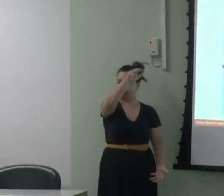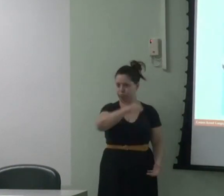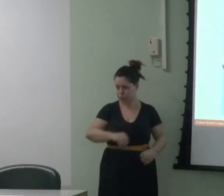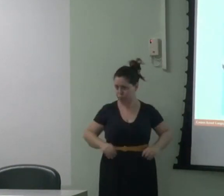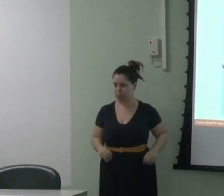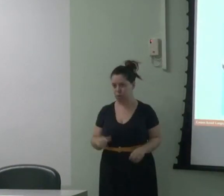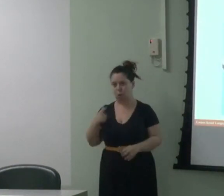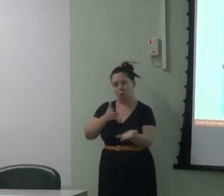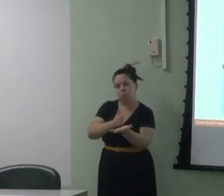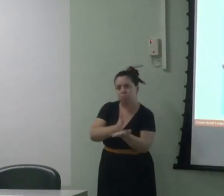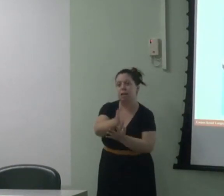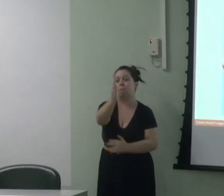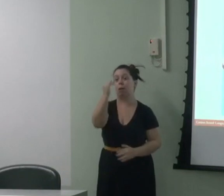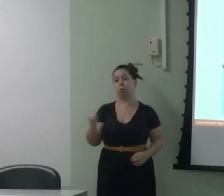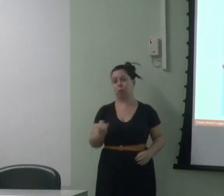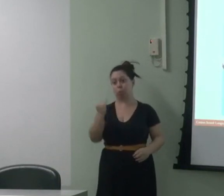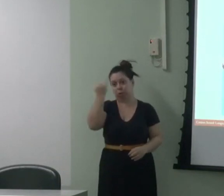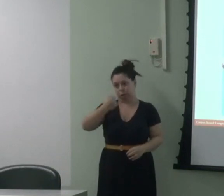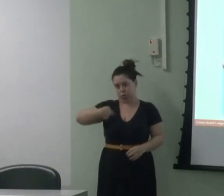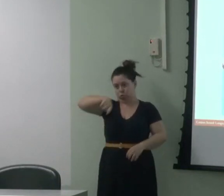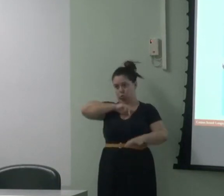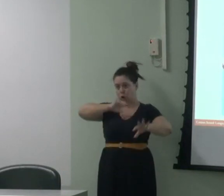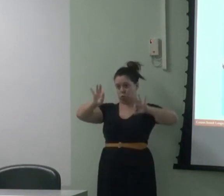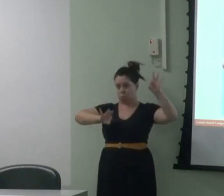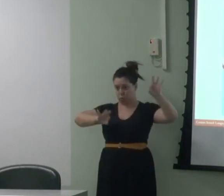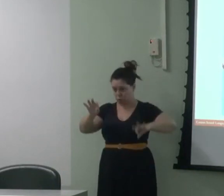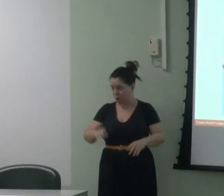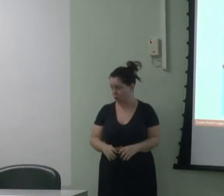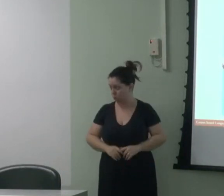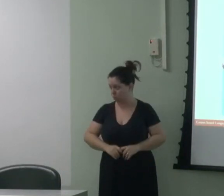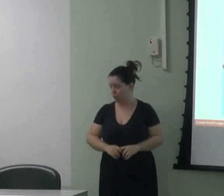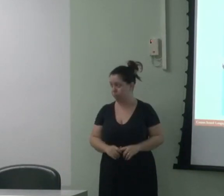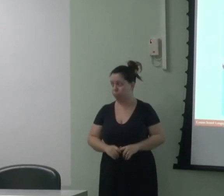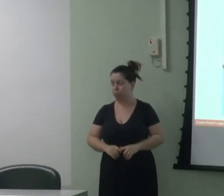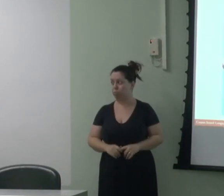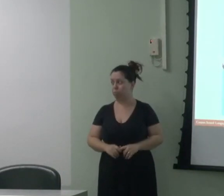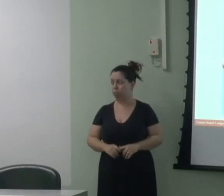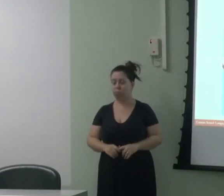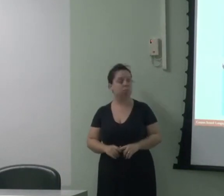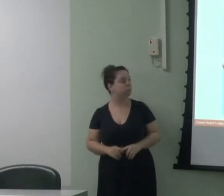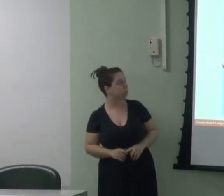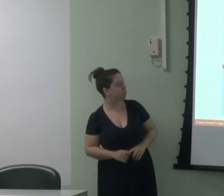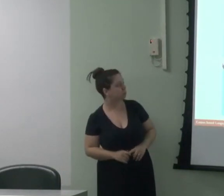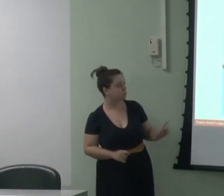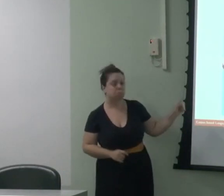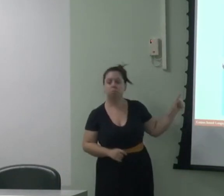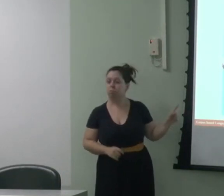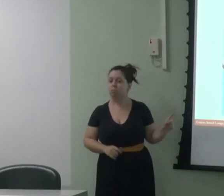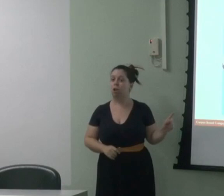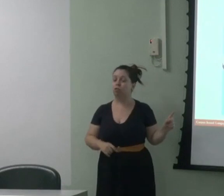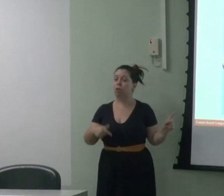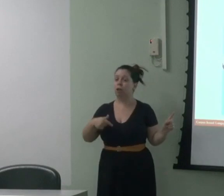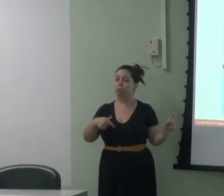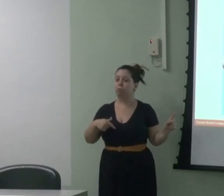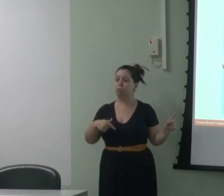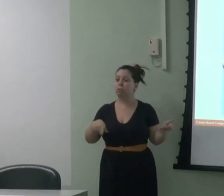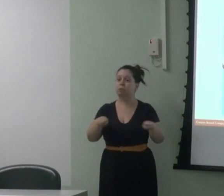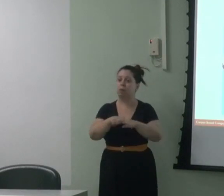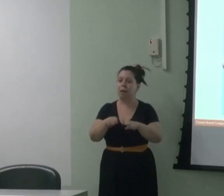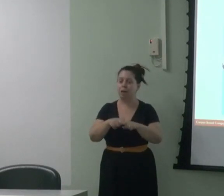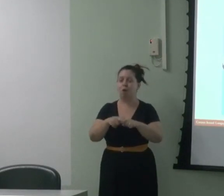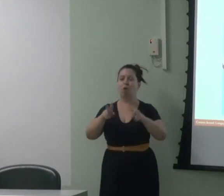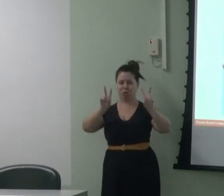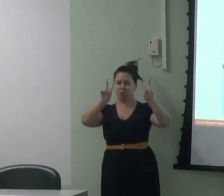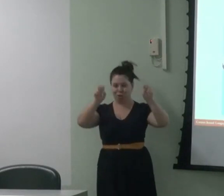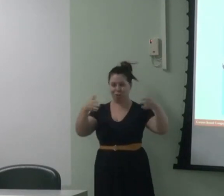UD. And then finally, something that is, I think, most related to the title of my